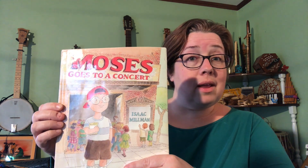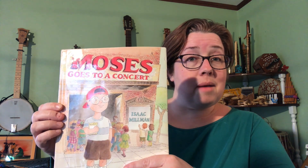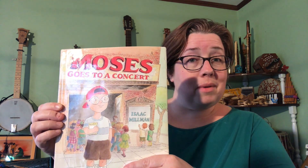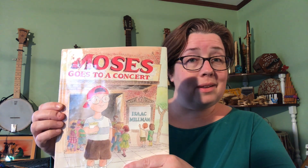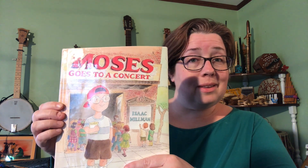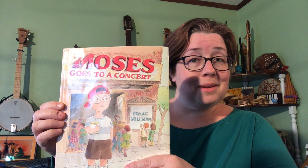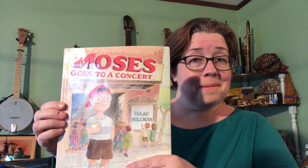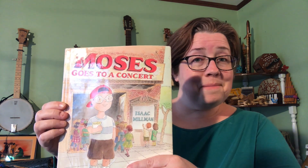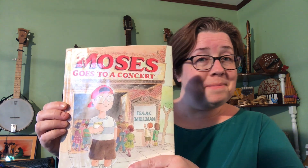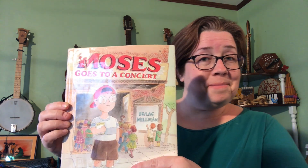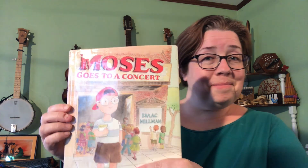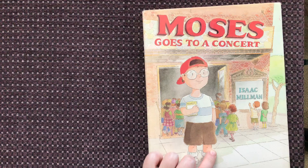happens.